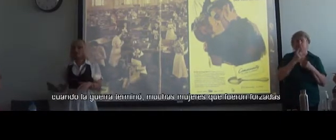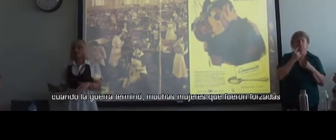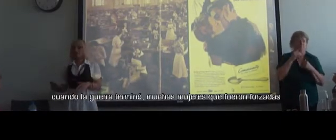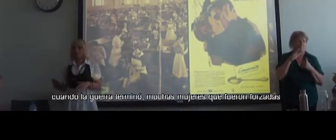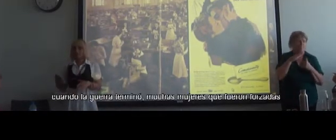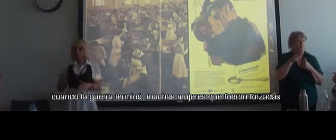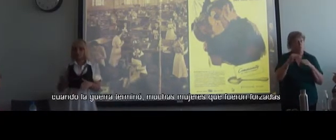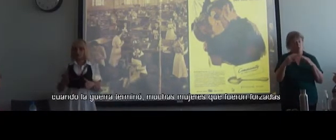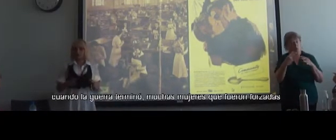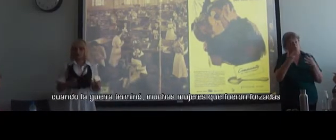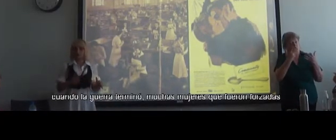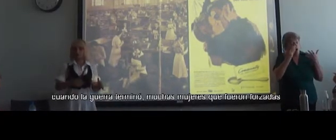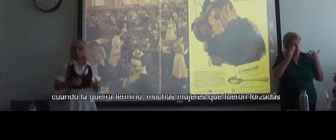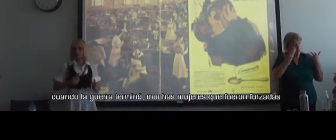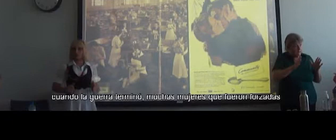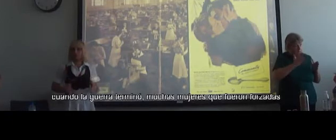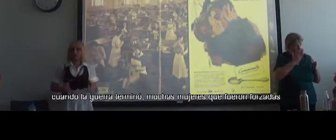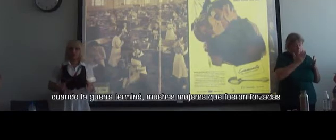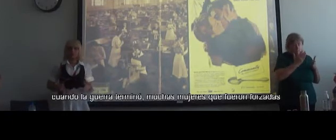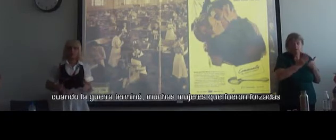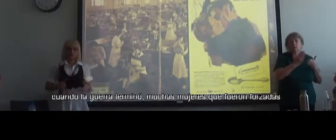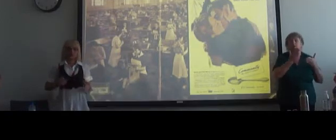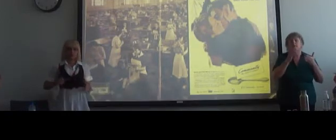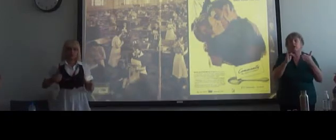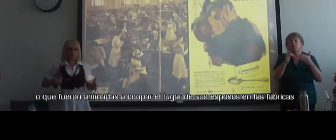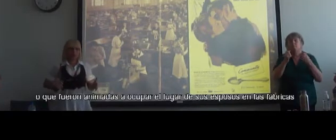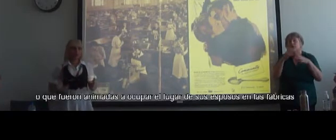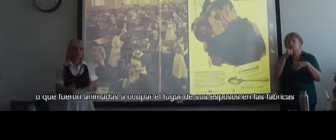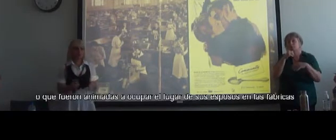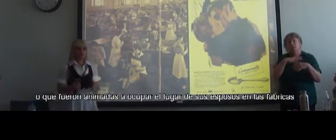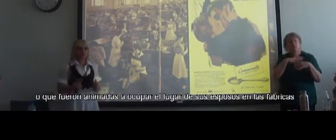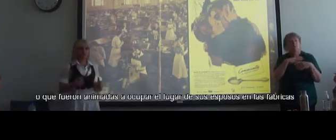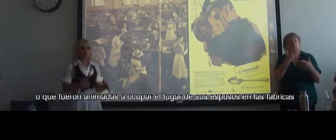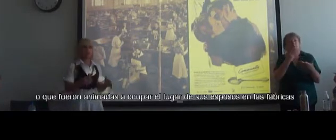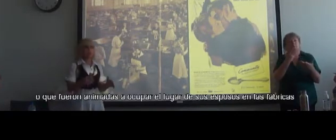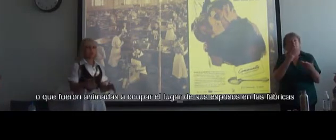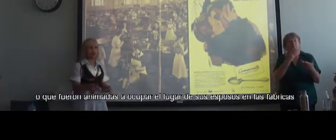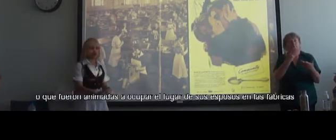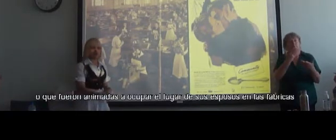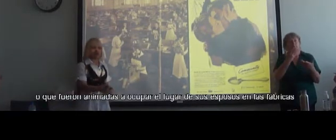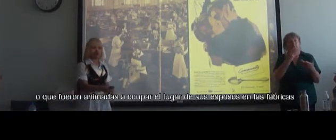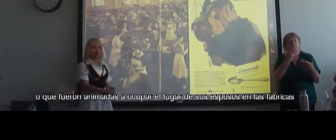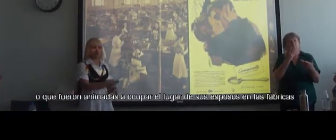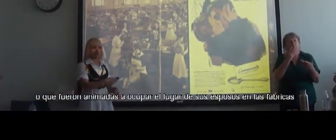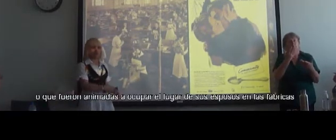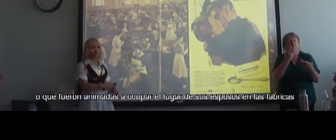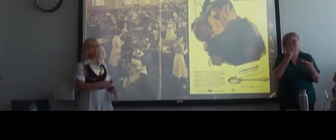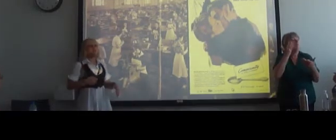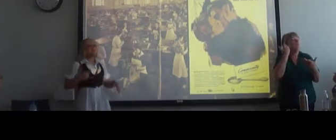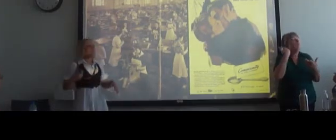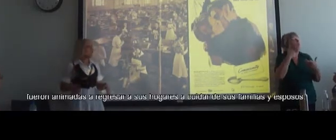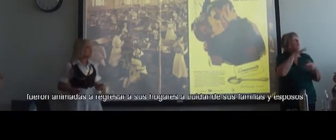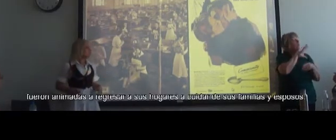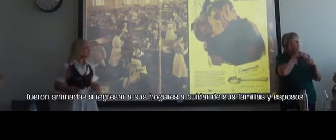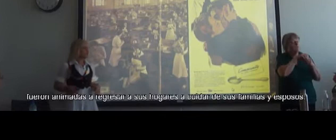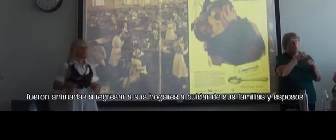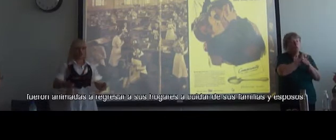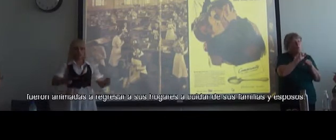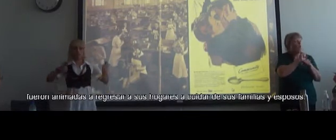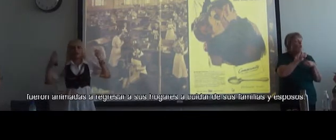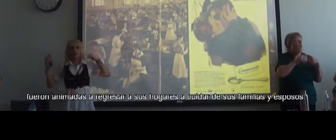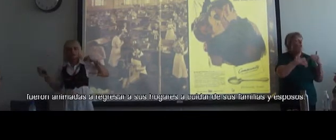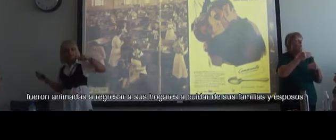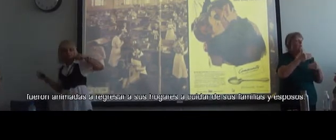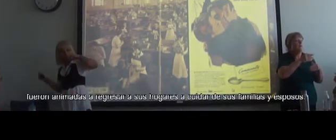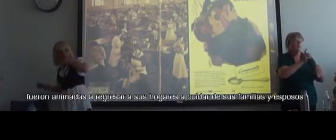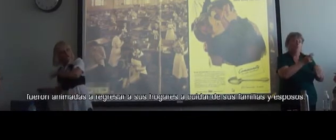the war ended, many women that were forced or that were aimed to occupy their husbands' jobs in factories were told